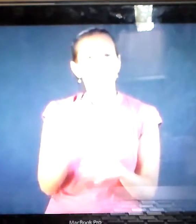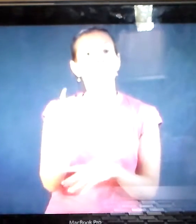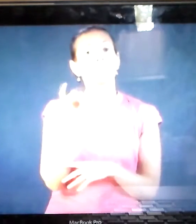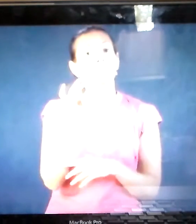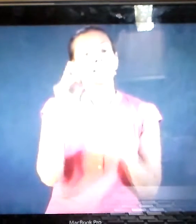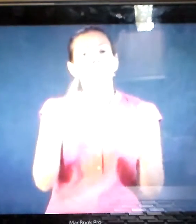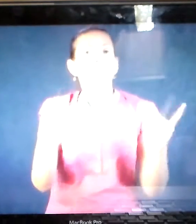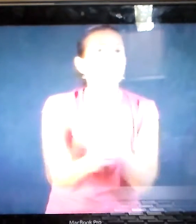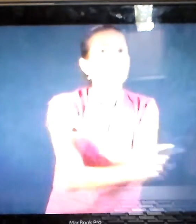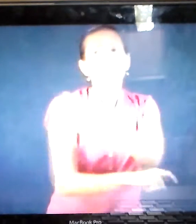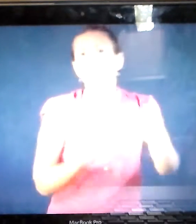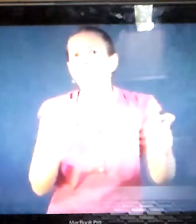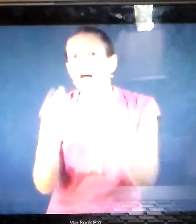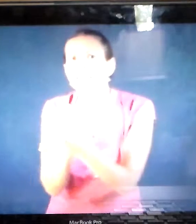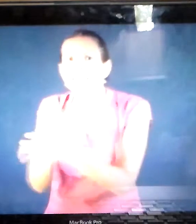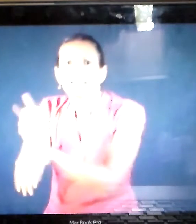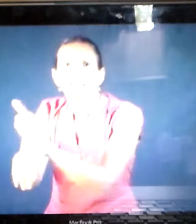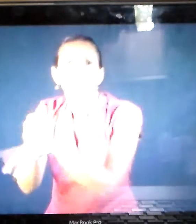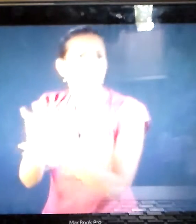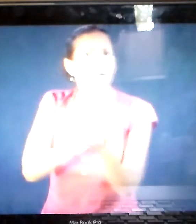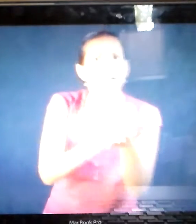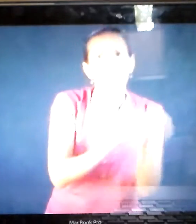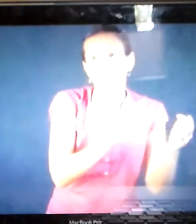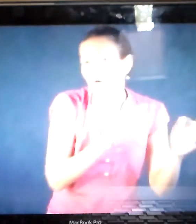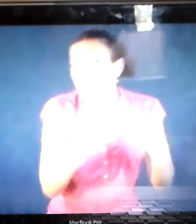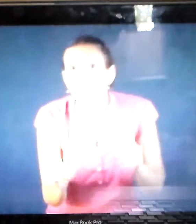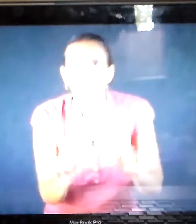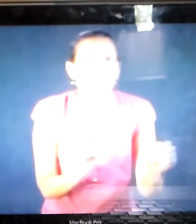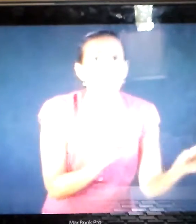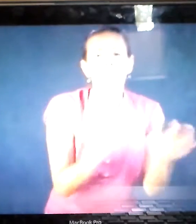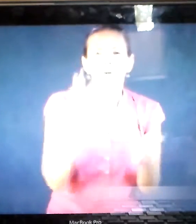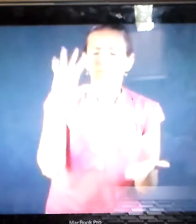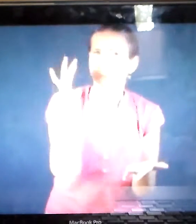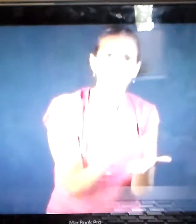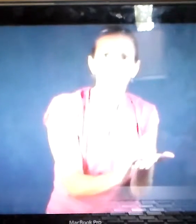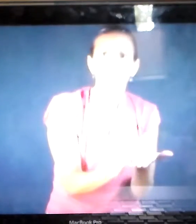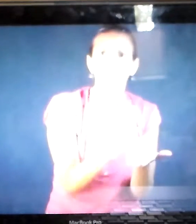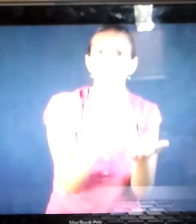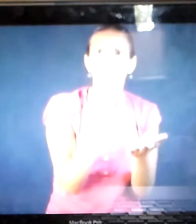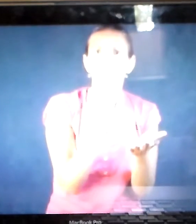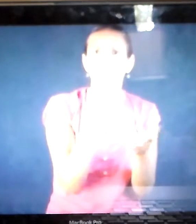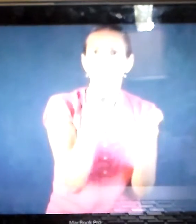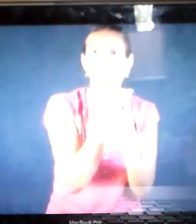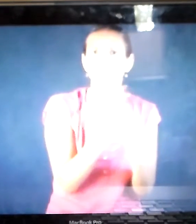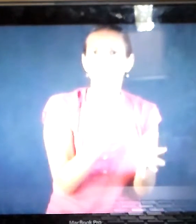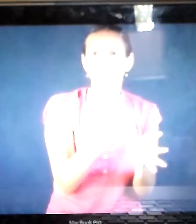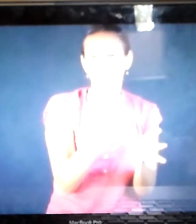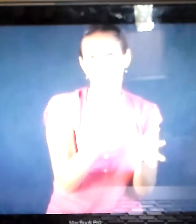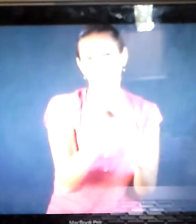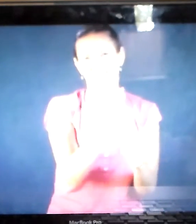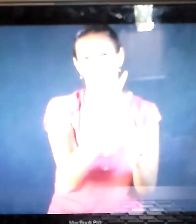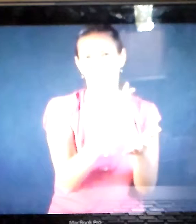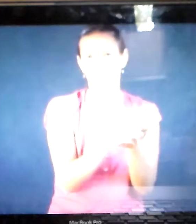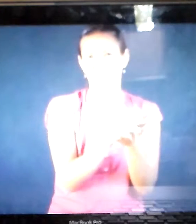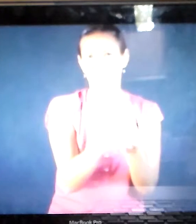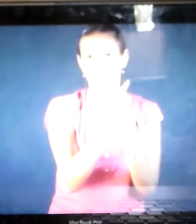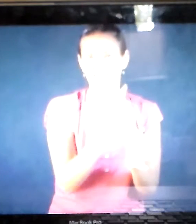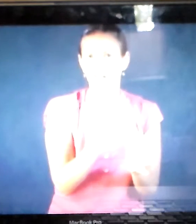signing it, if they interact with a bunch of different things, they can't get as much out of